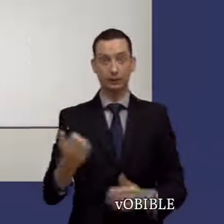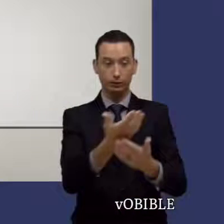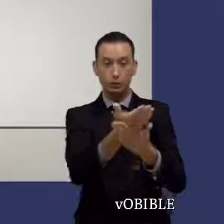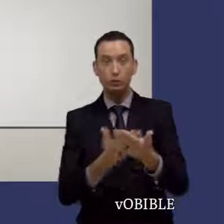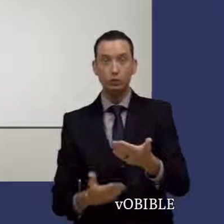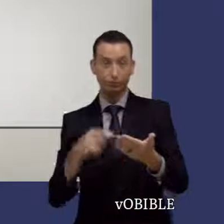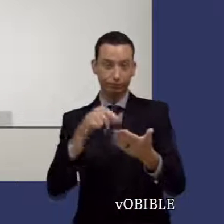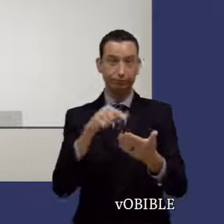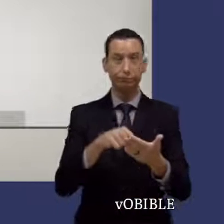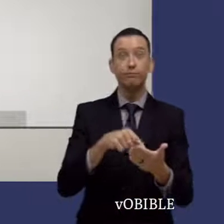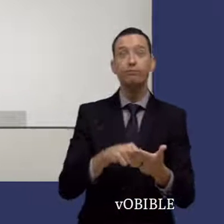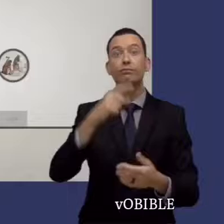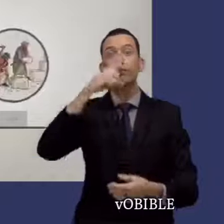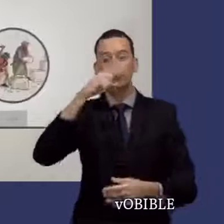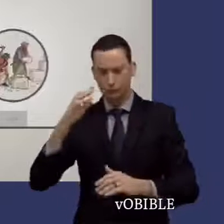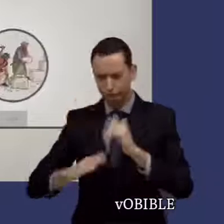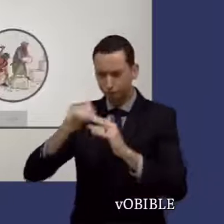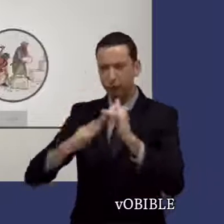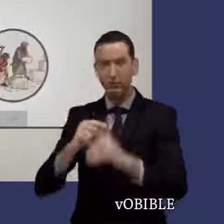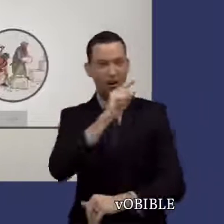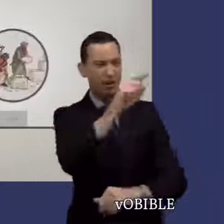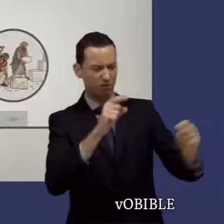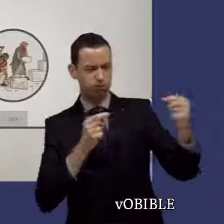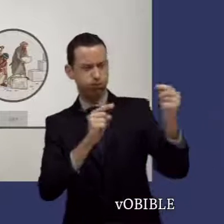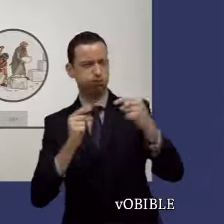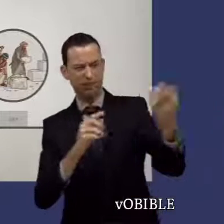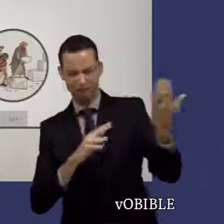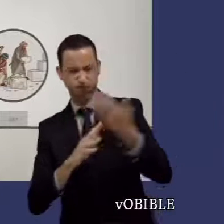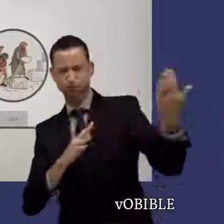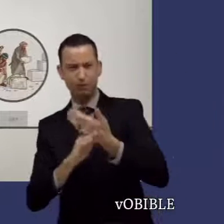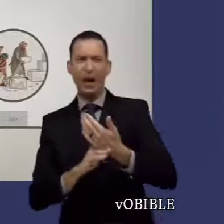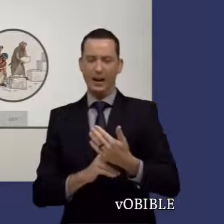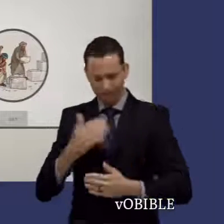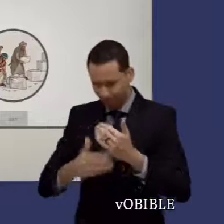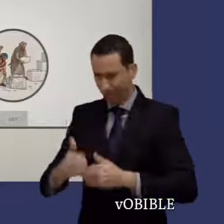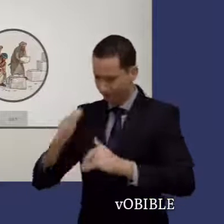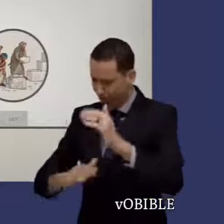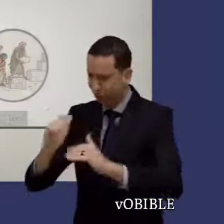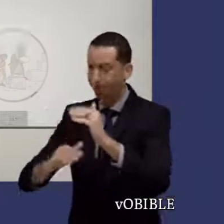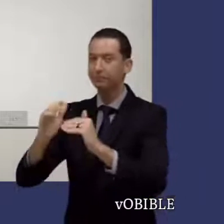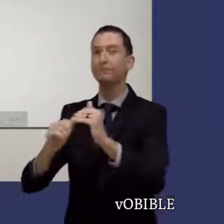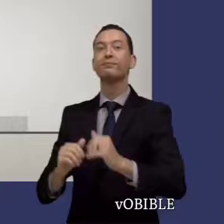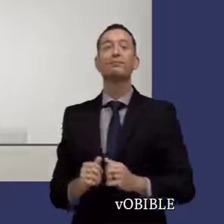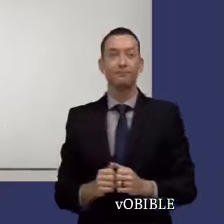Chapters 3 to 6 recount the rebuilding of Jerusalem's walls and gates despite enemy opposition.